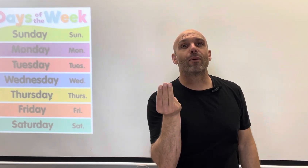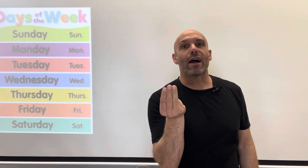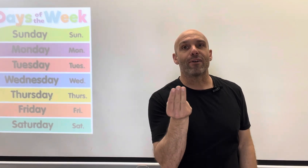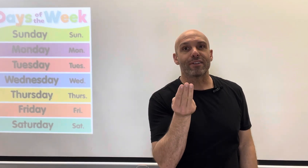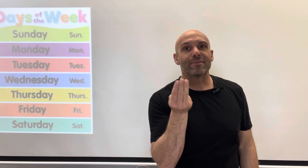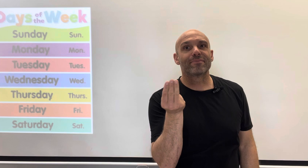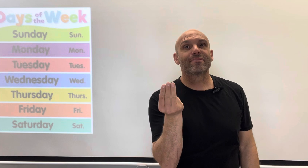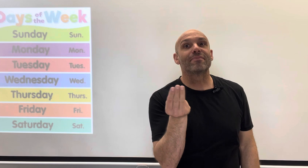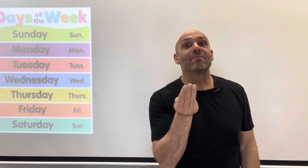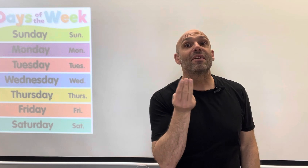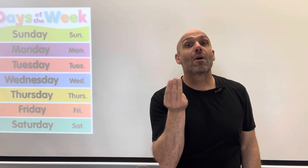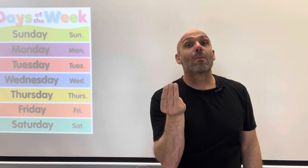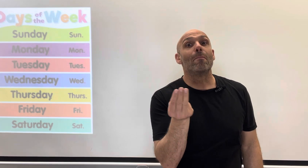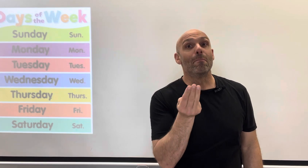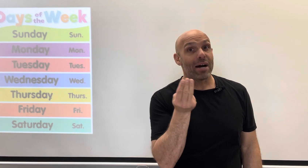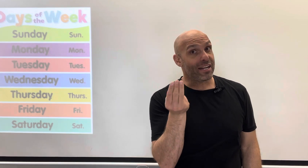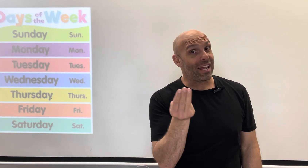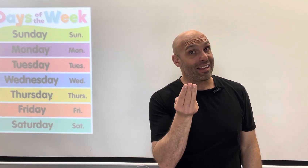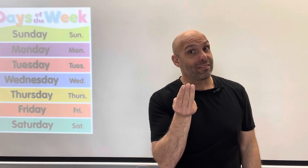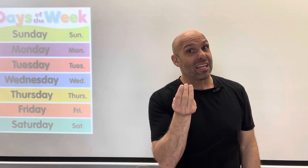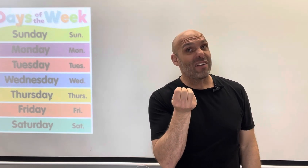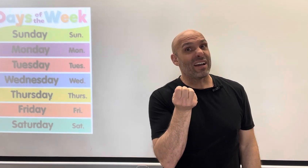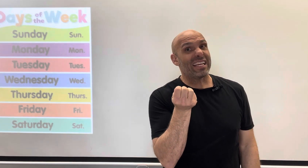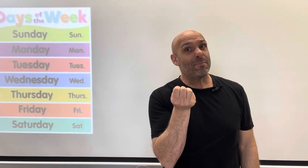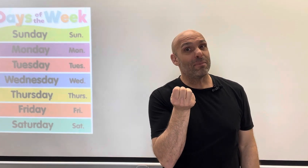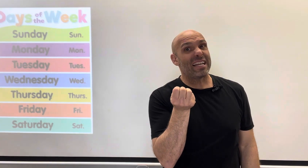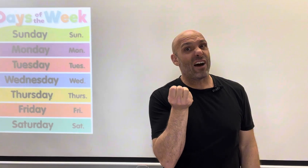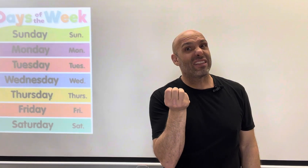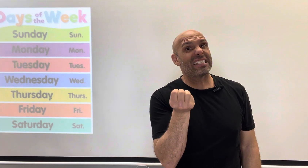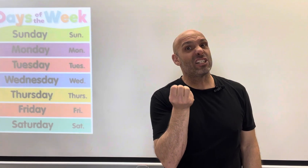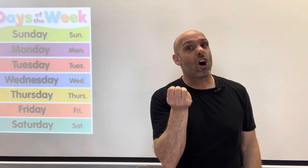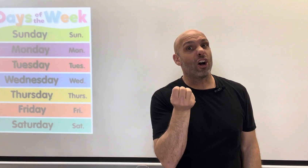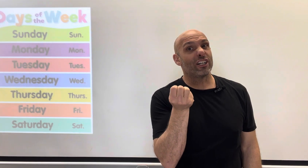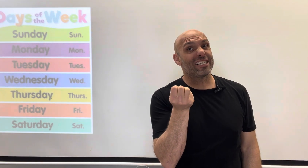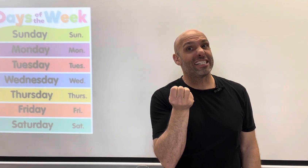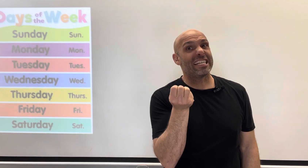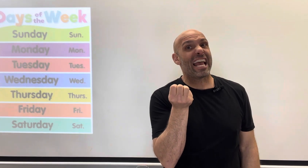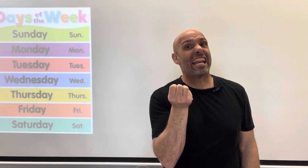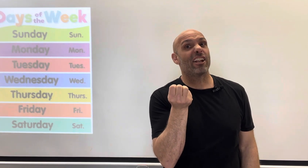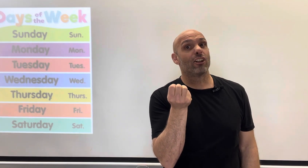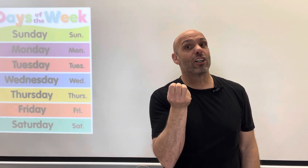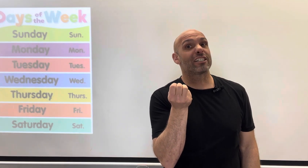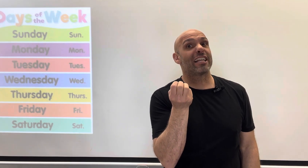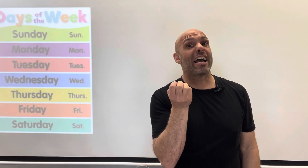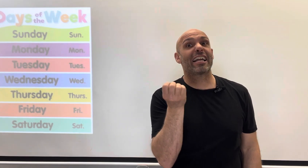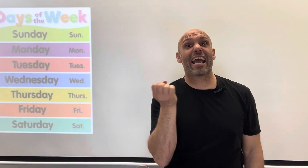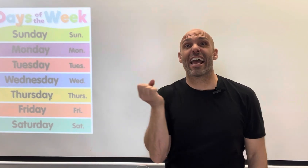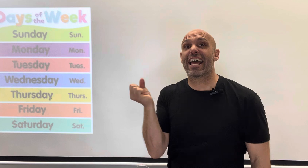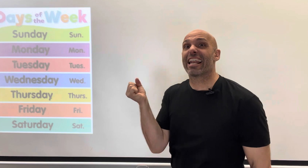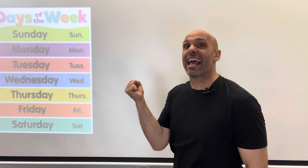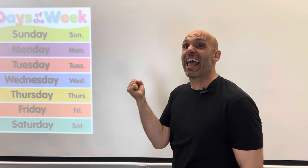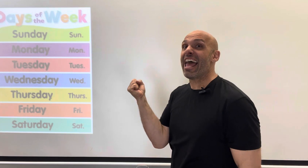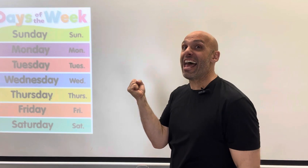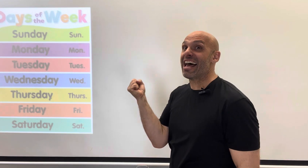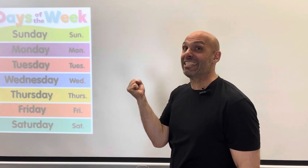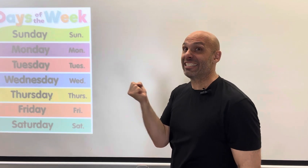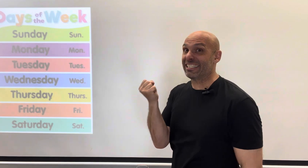around. Monday. If I keep them down, this is hard to see, and it looks like an